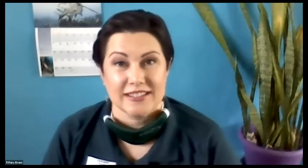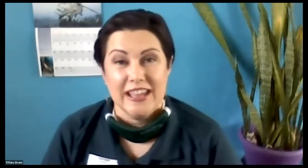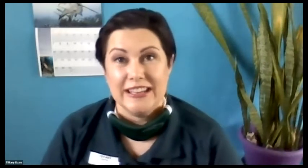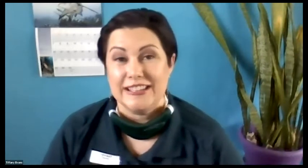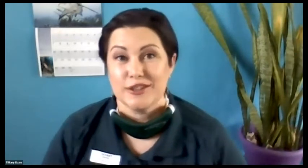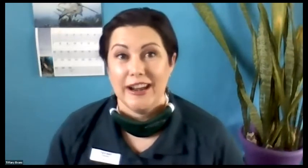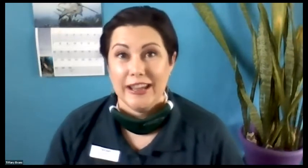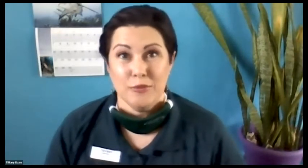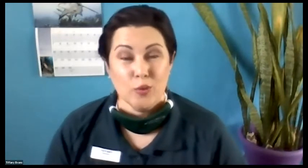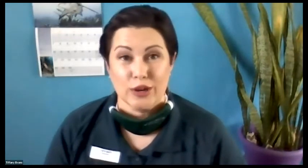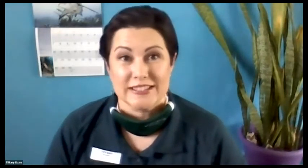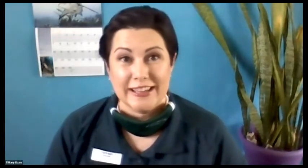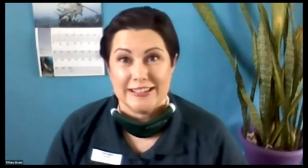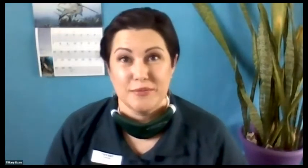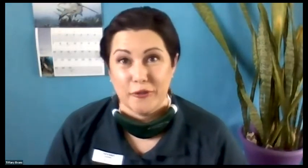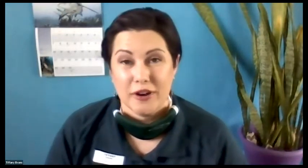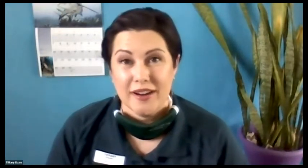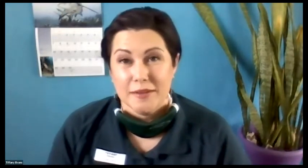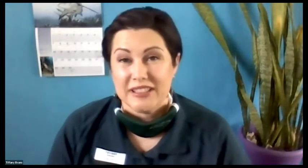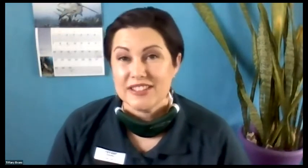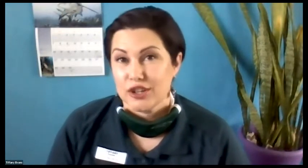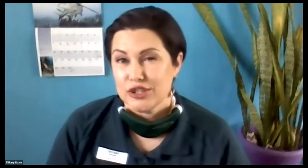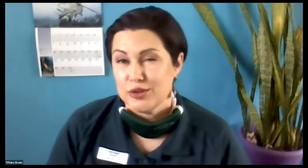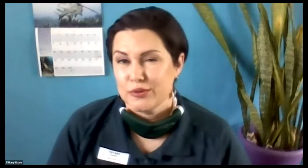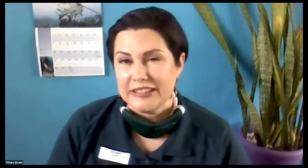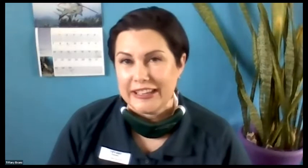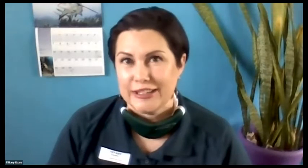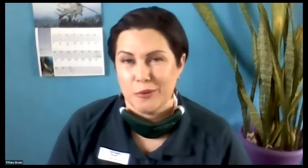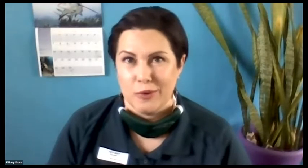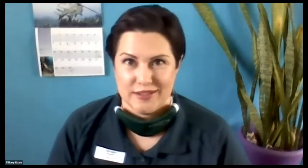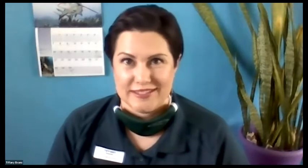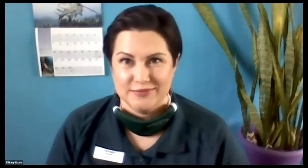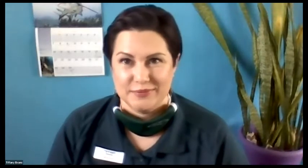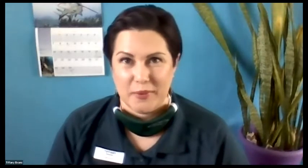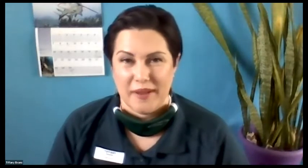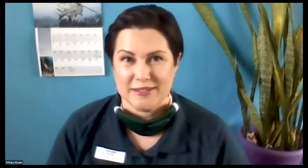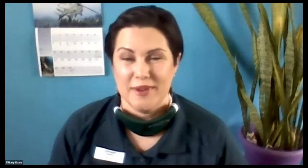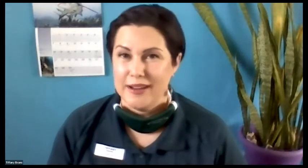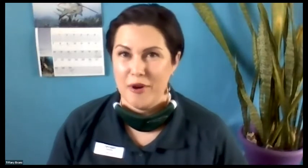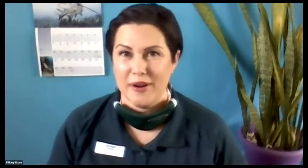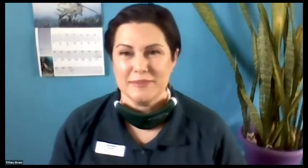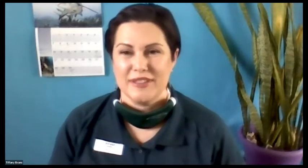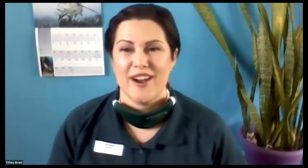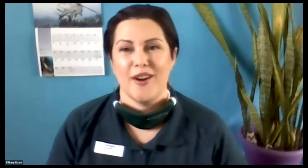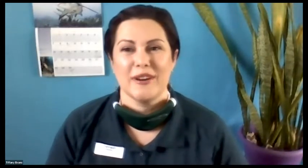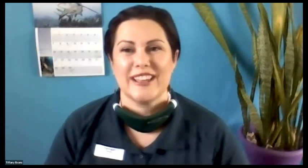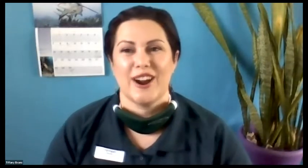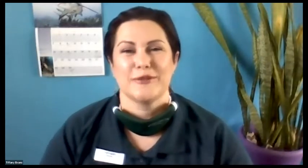Now, these are not animal words like I did before, but these are zoo related words. Okay, so not animal words, but they are words that are related